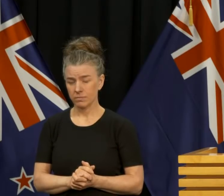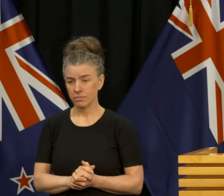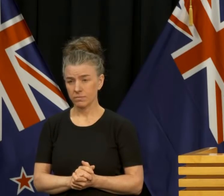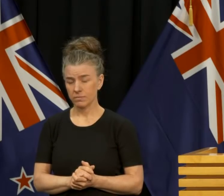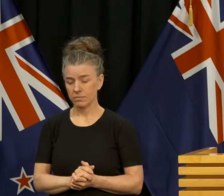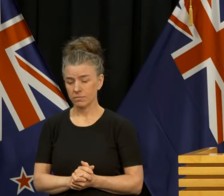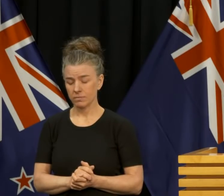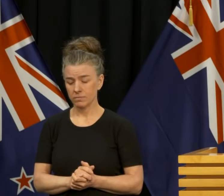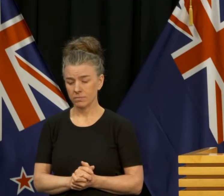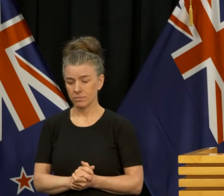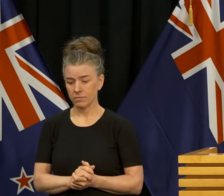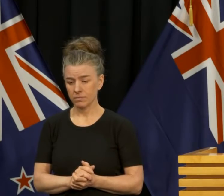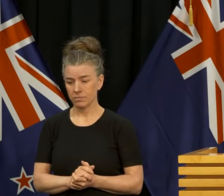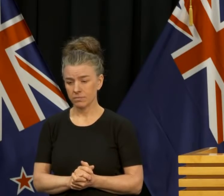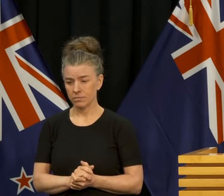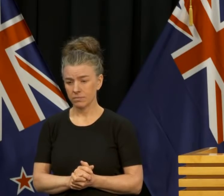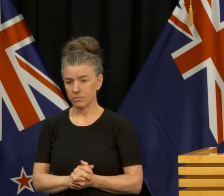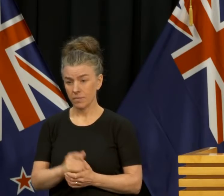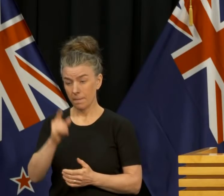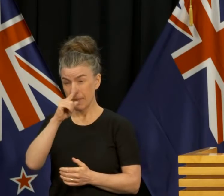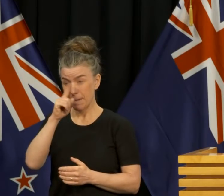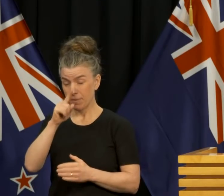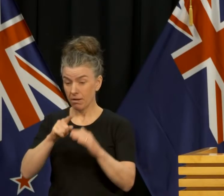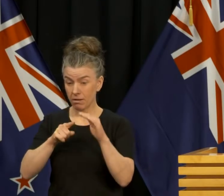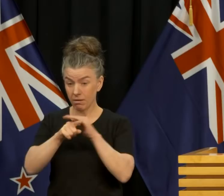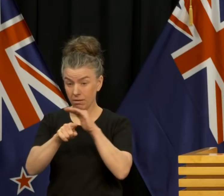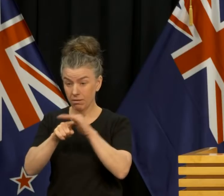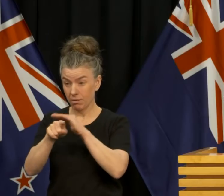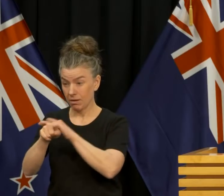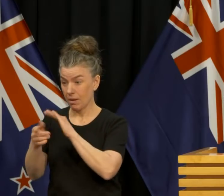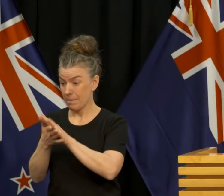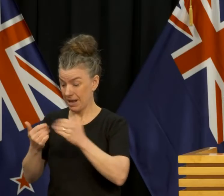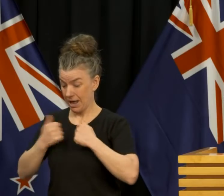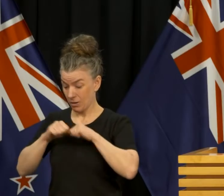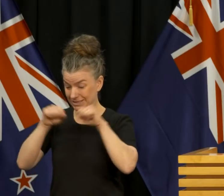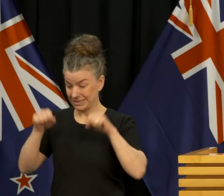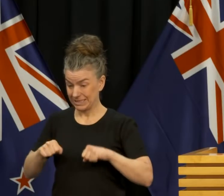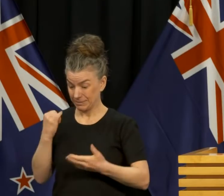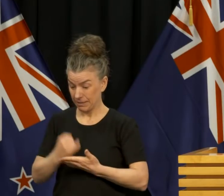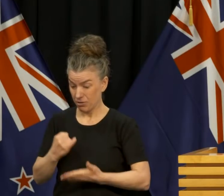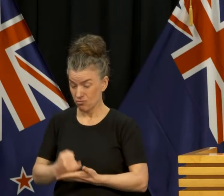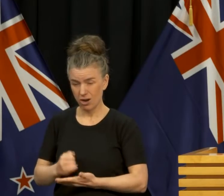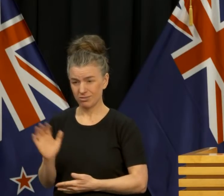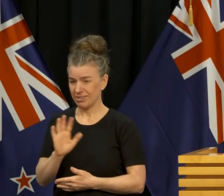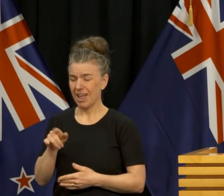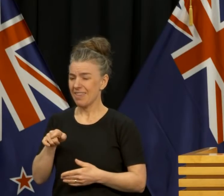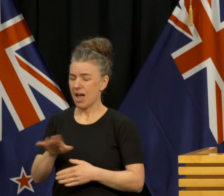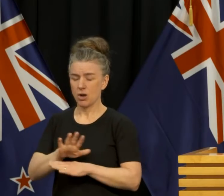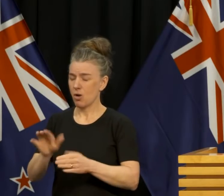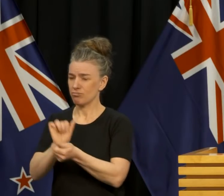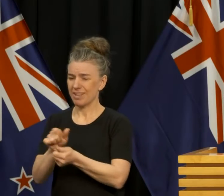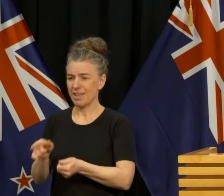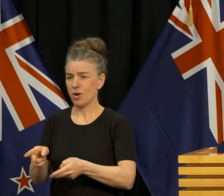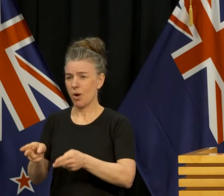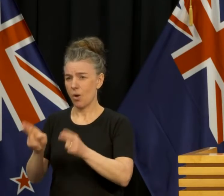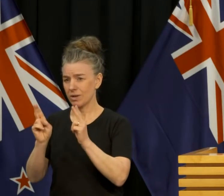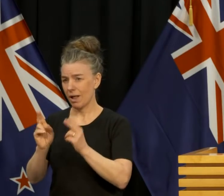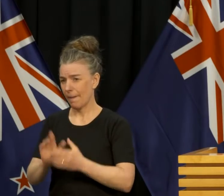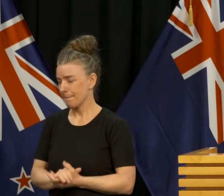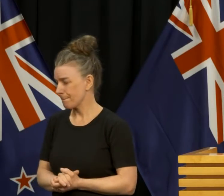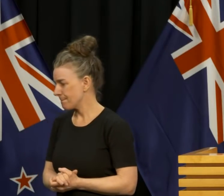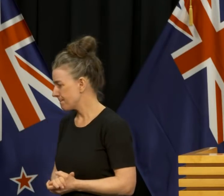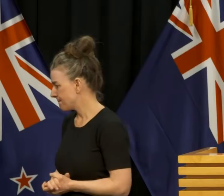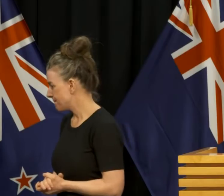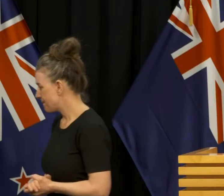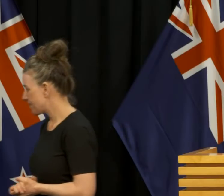breaking the law necessarily represents a failure of the system. These are not prisons, these are hotels. What do you say to the police union